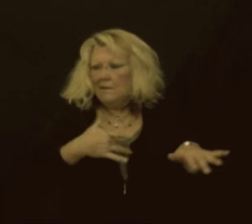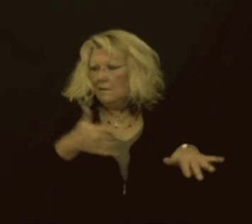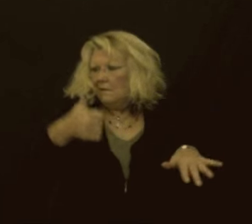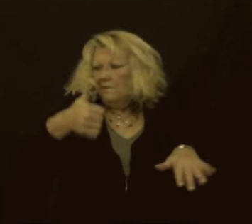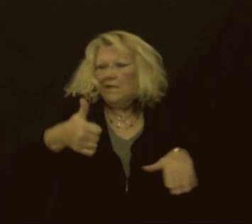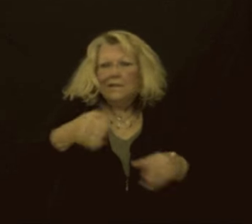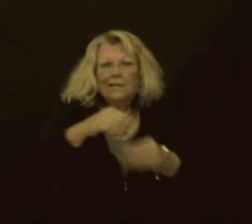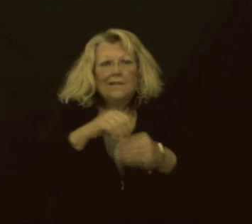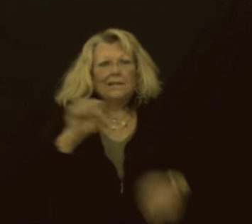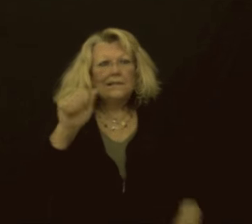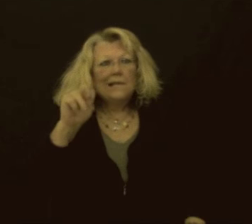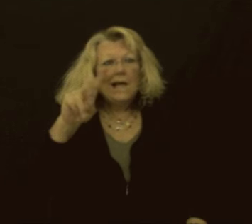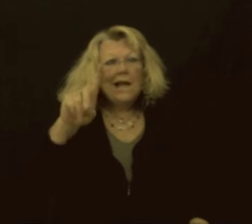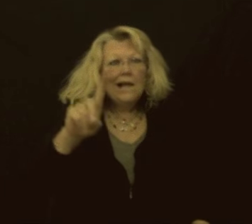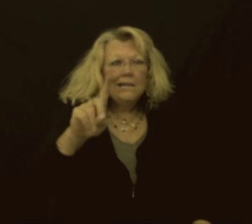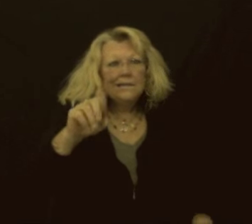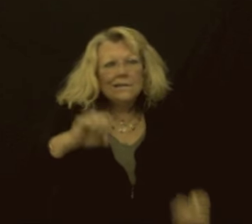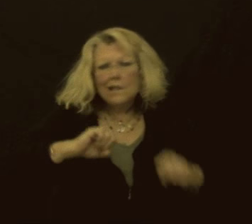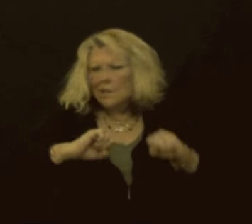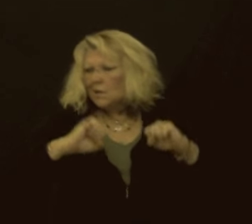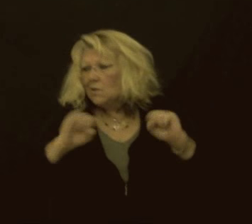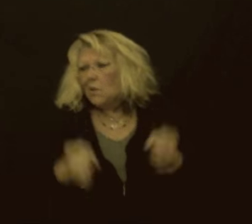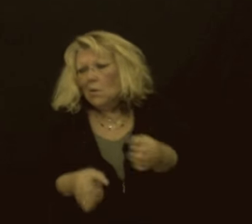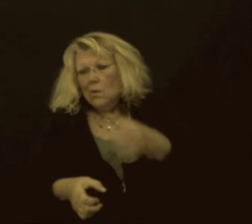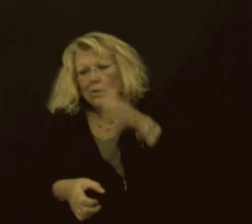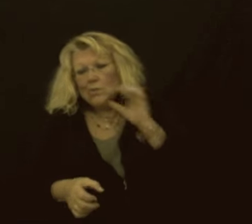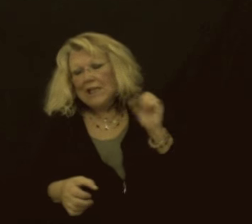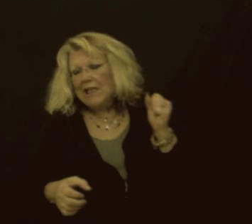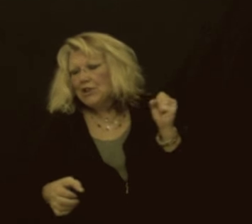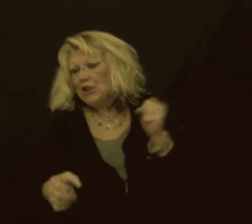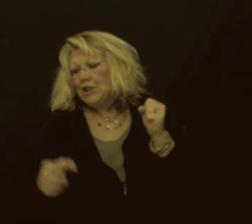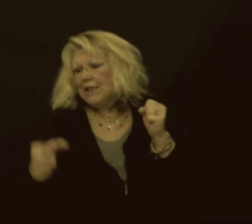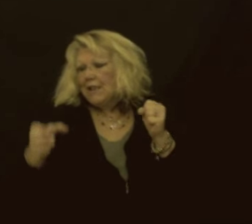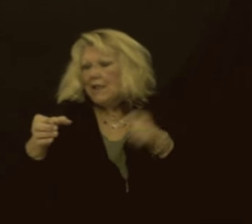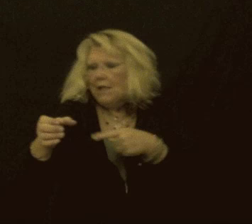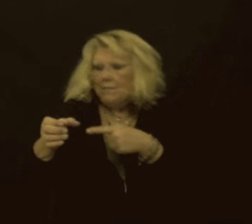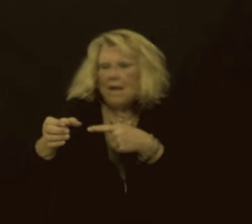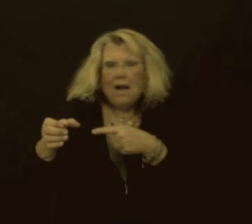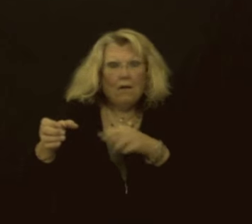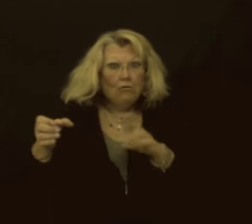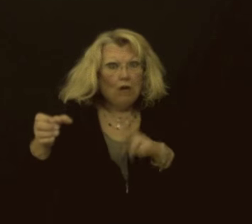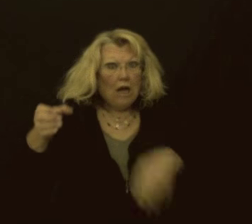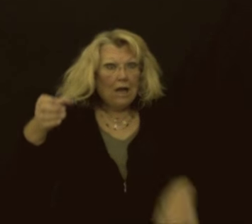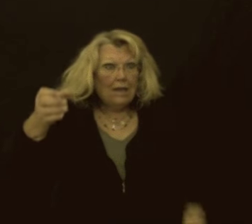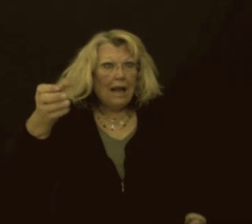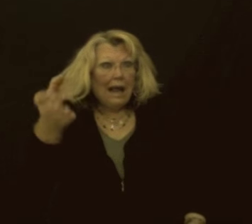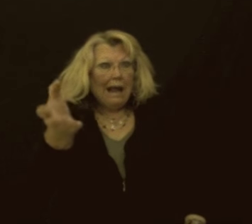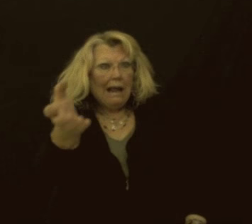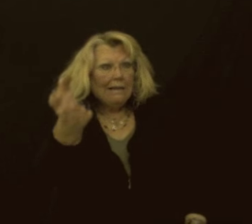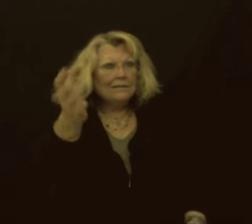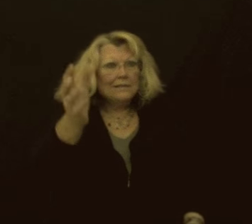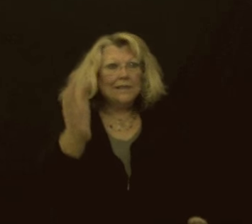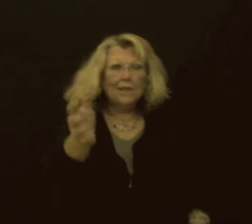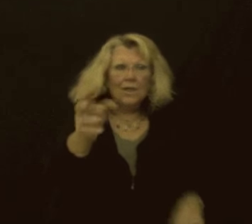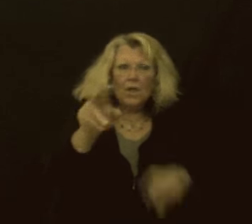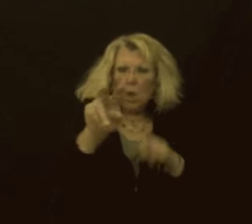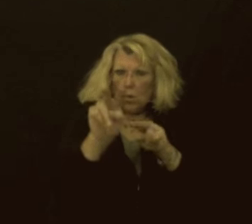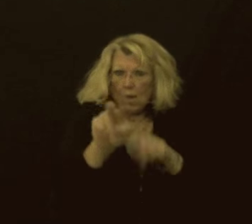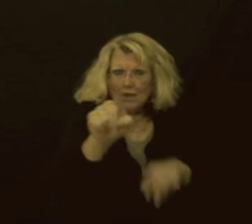tantalus tickling the sand. Cold drink chilling in my right hand. Watching